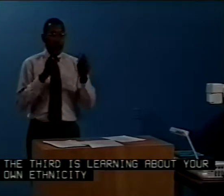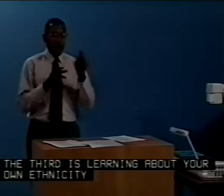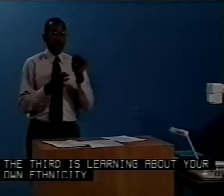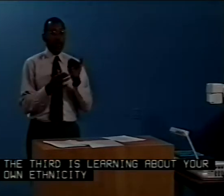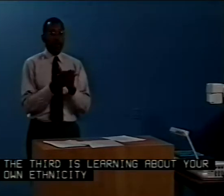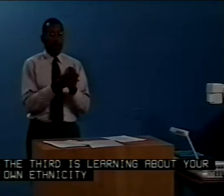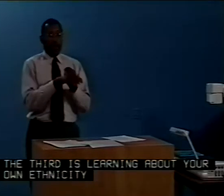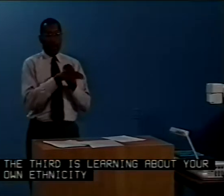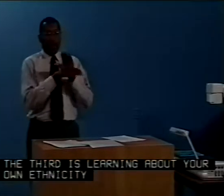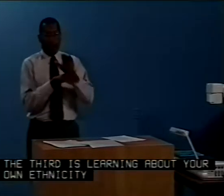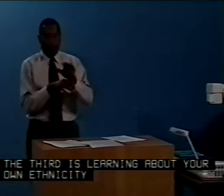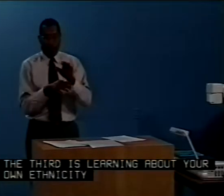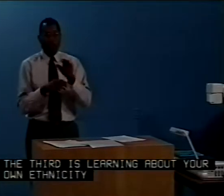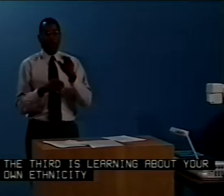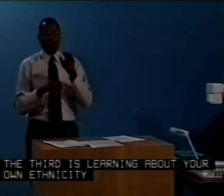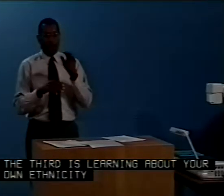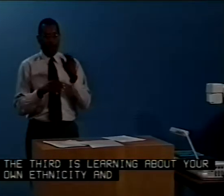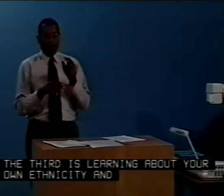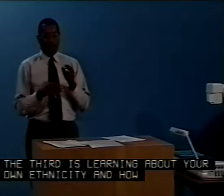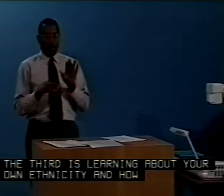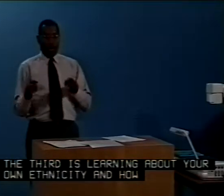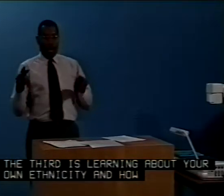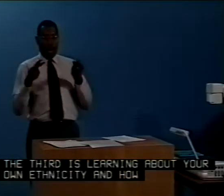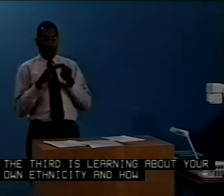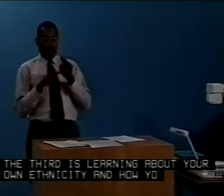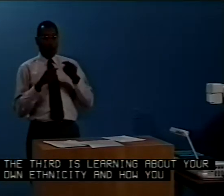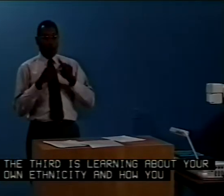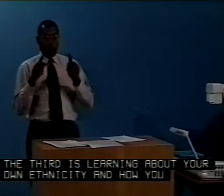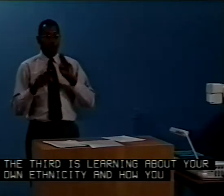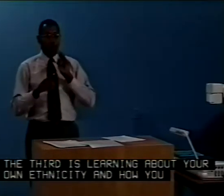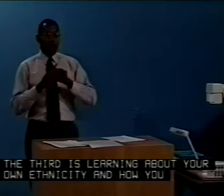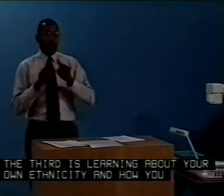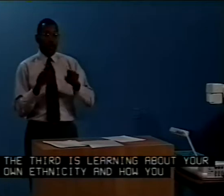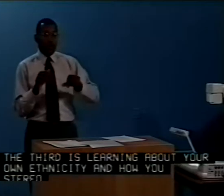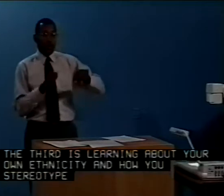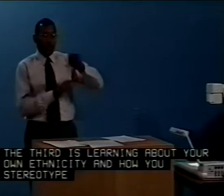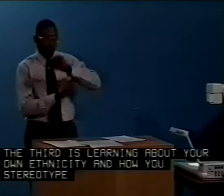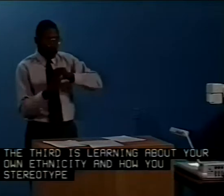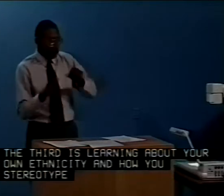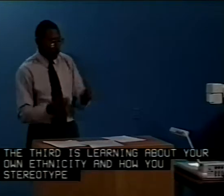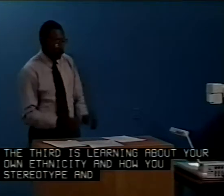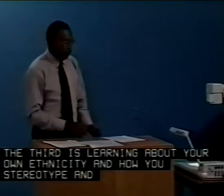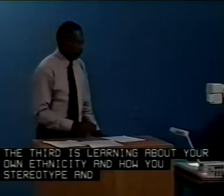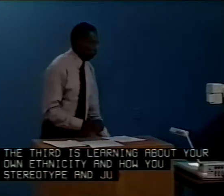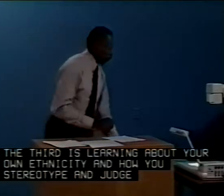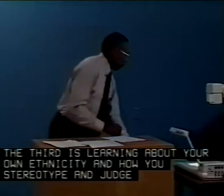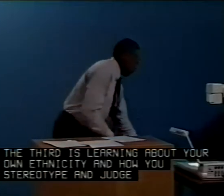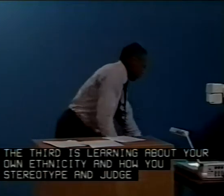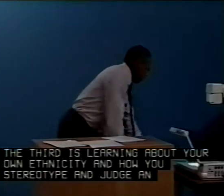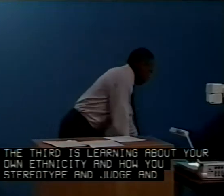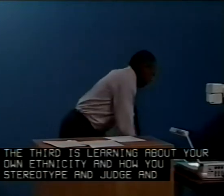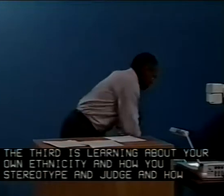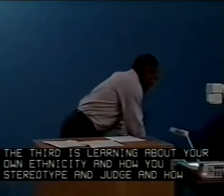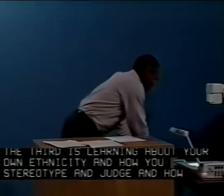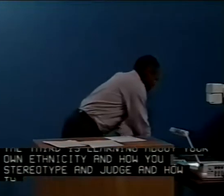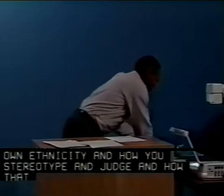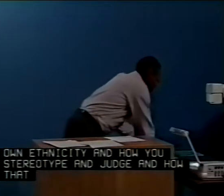and how you stereotype and judge and how that influences your emotional reactions to